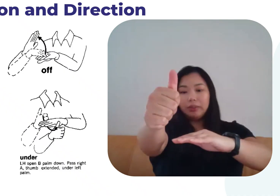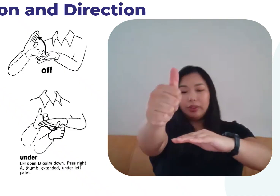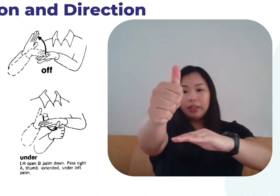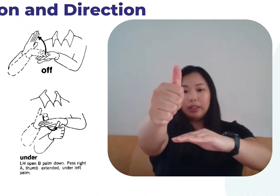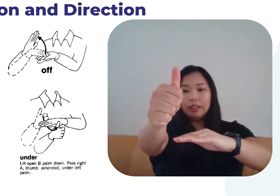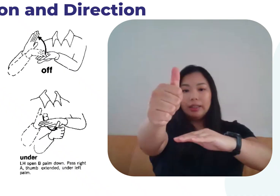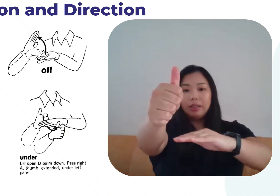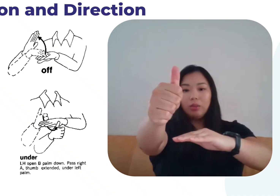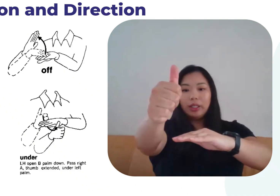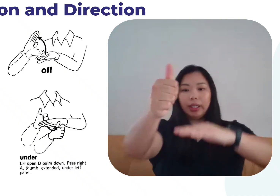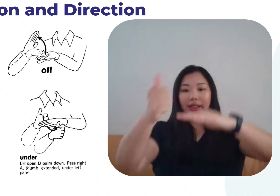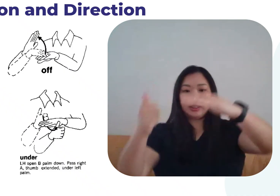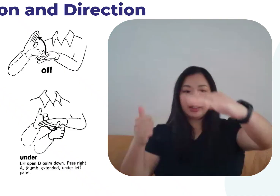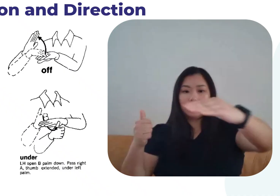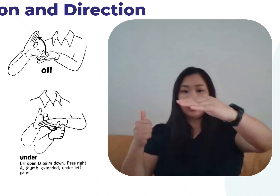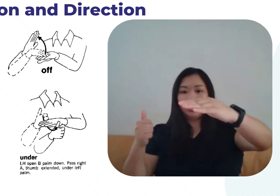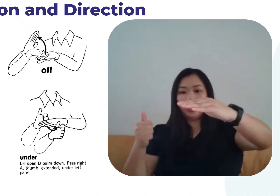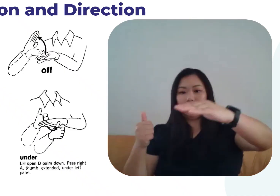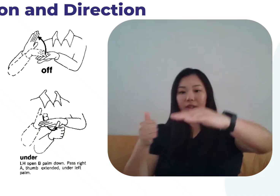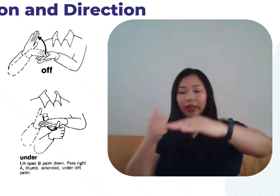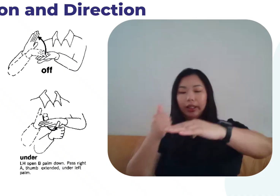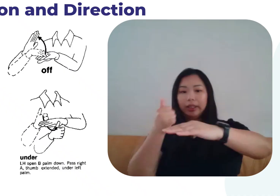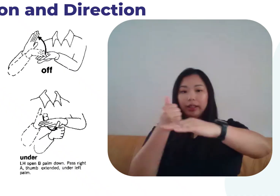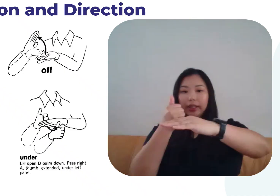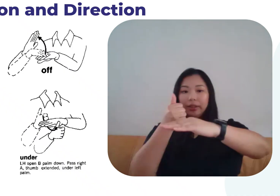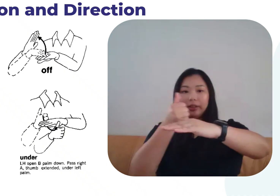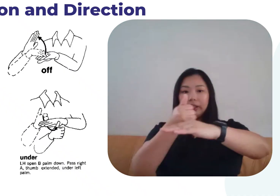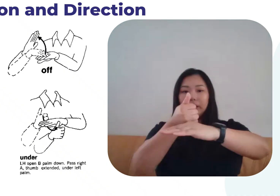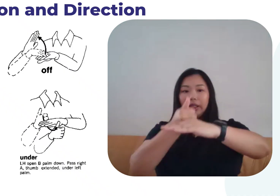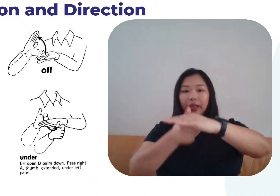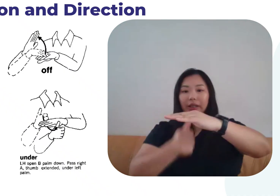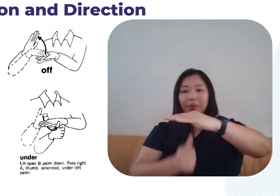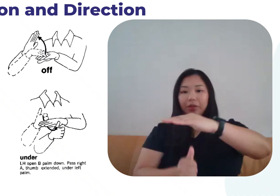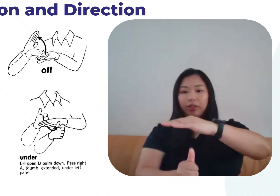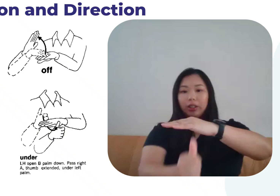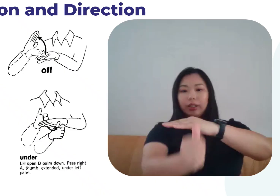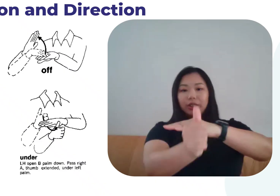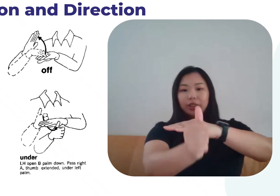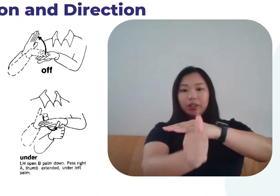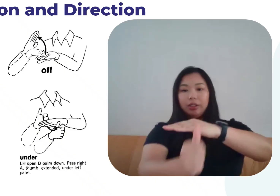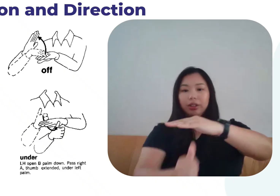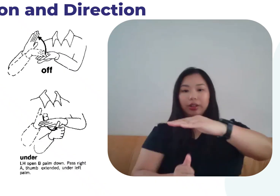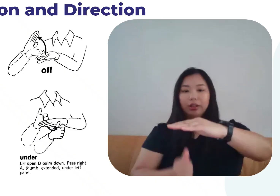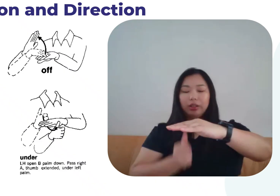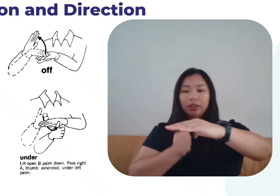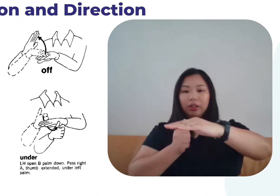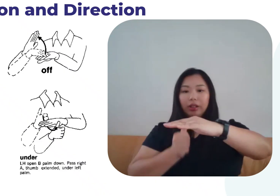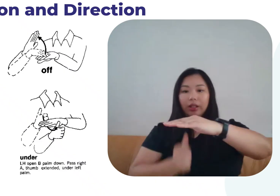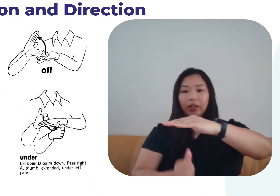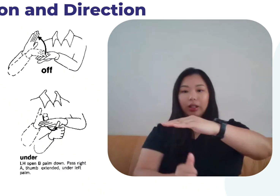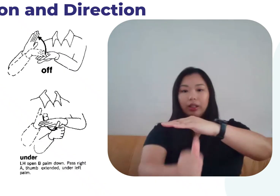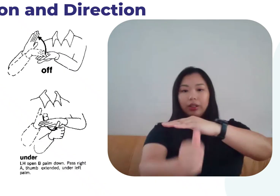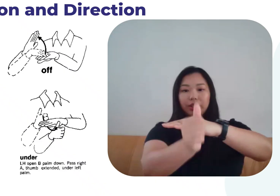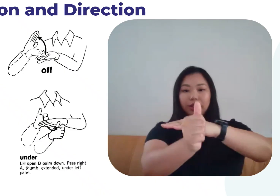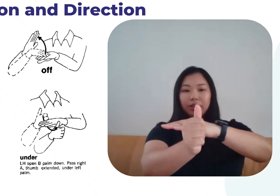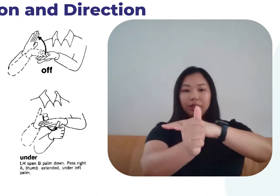thumbs up with one hand. You have one hand out and you move it under.